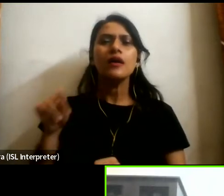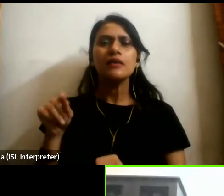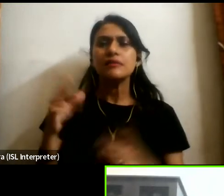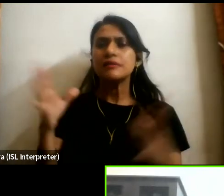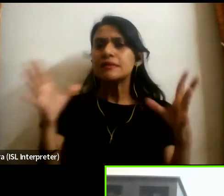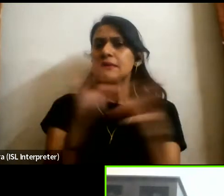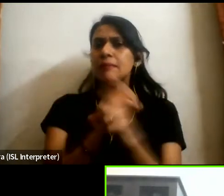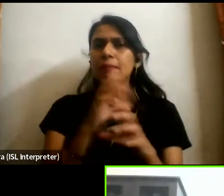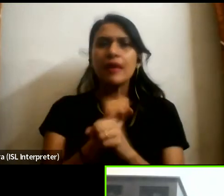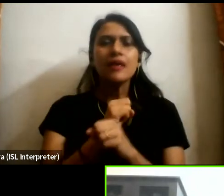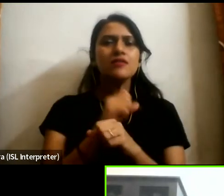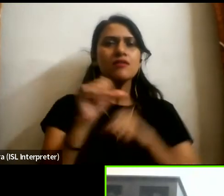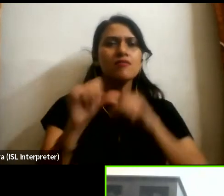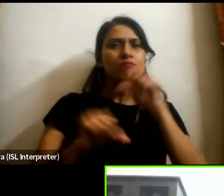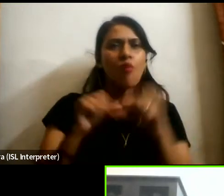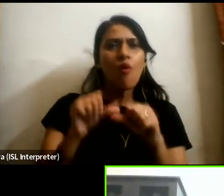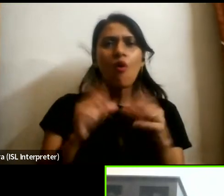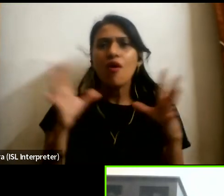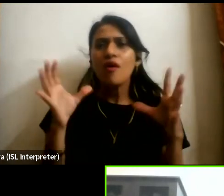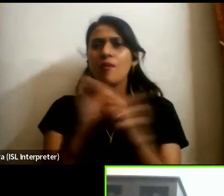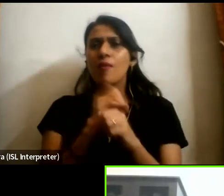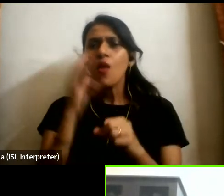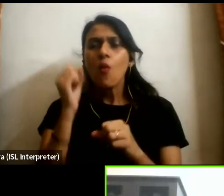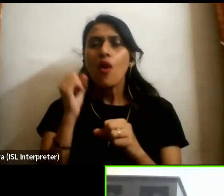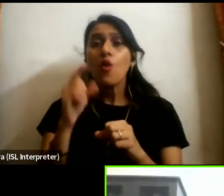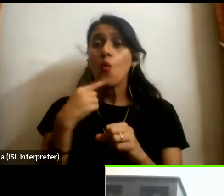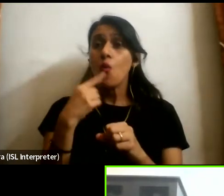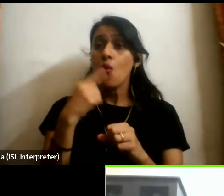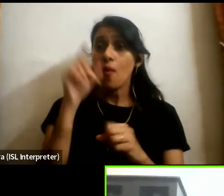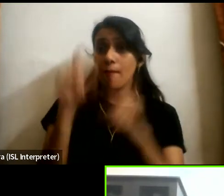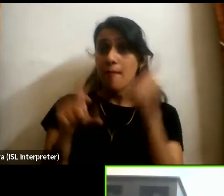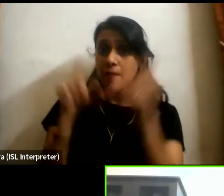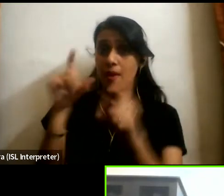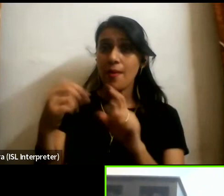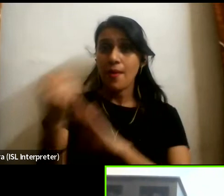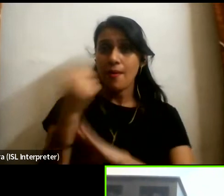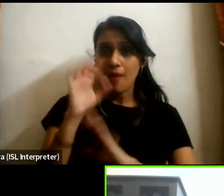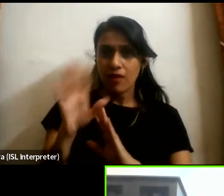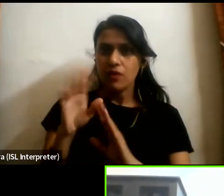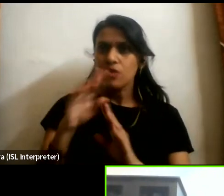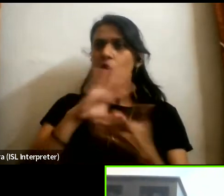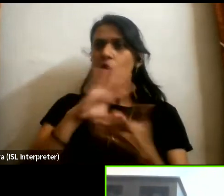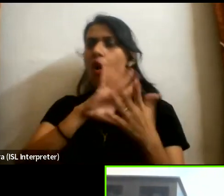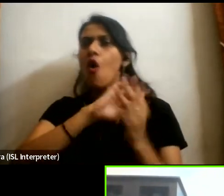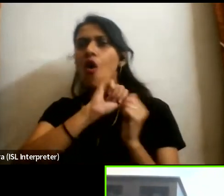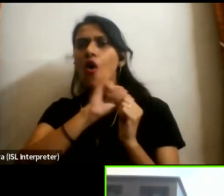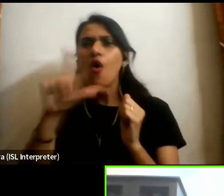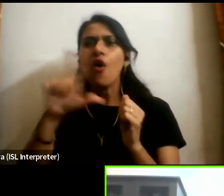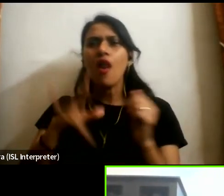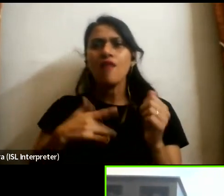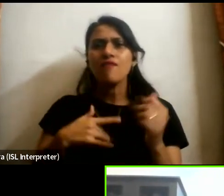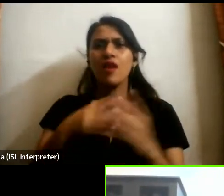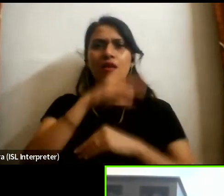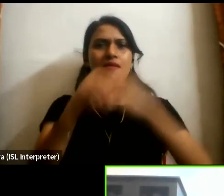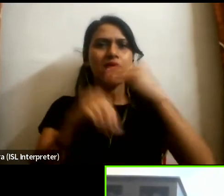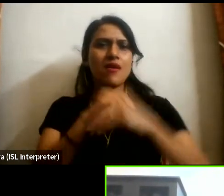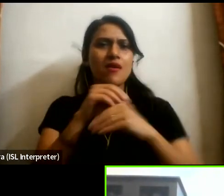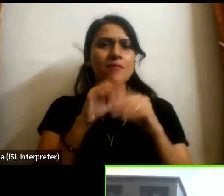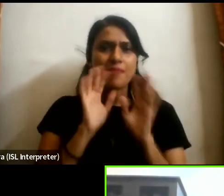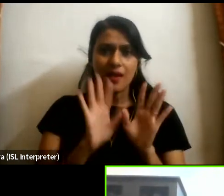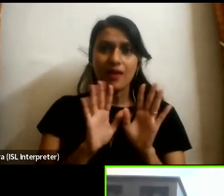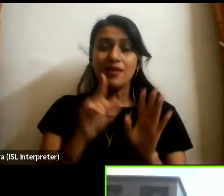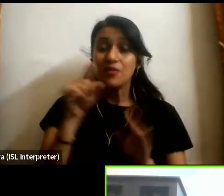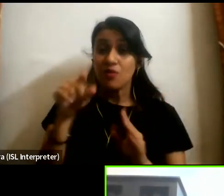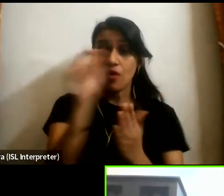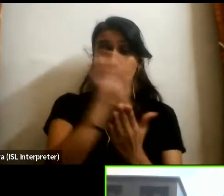of action once people are in power, and all the other interconnected issues that are at play, which you beautifully present